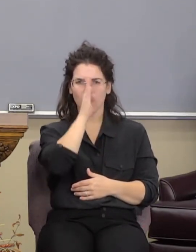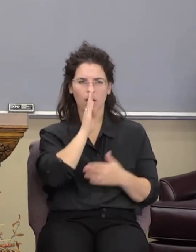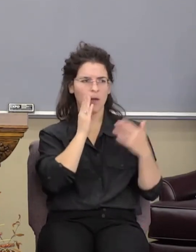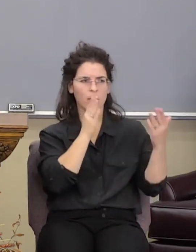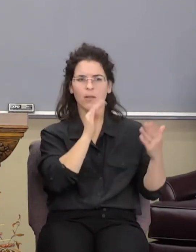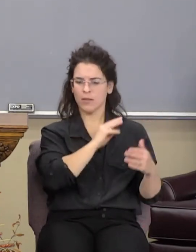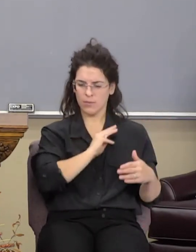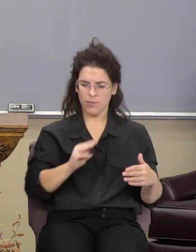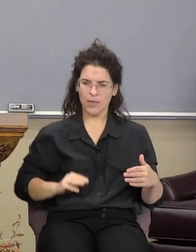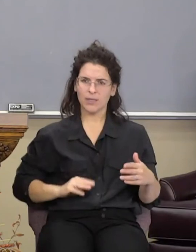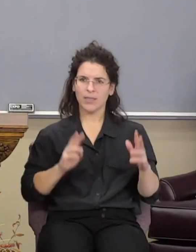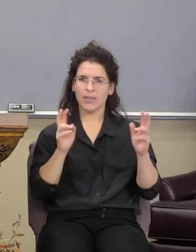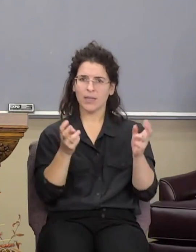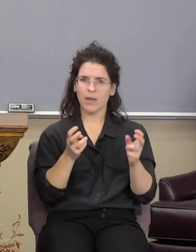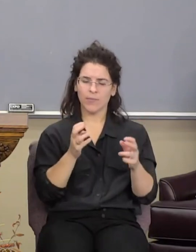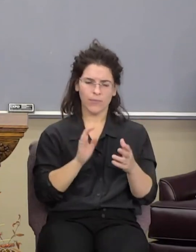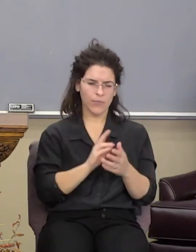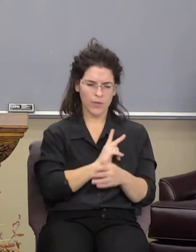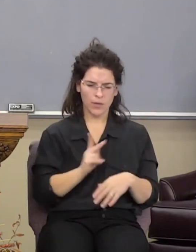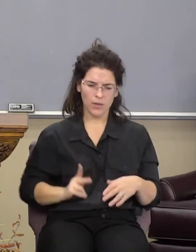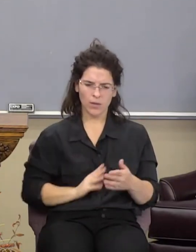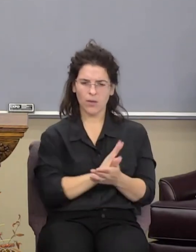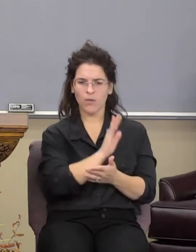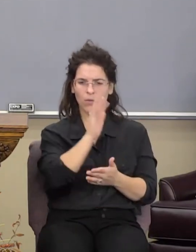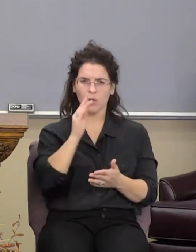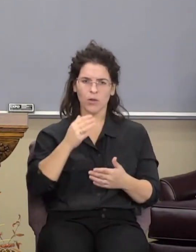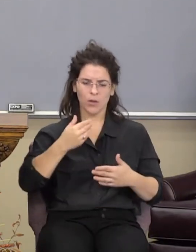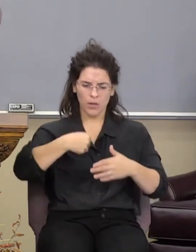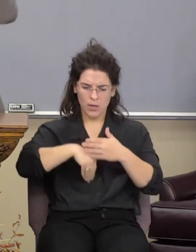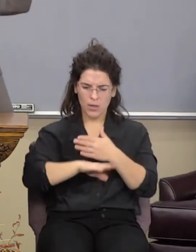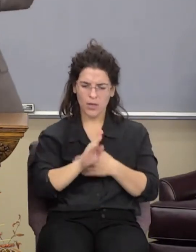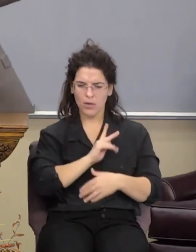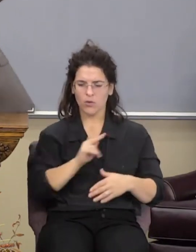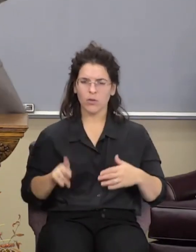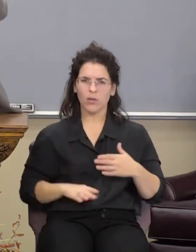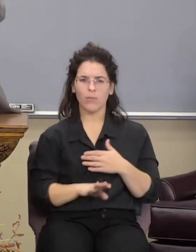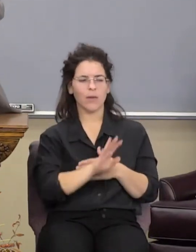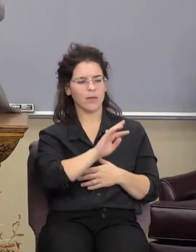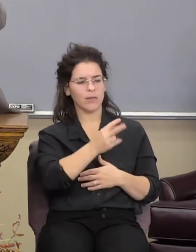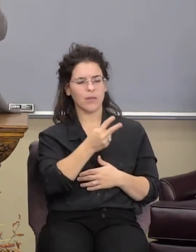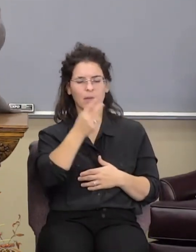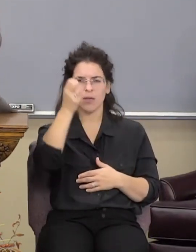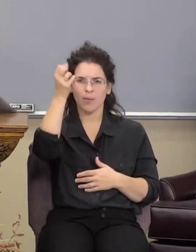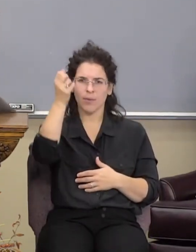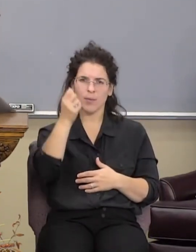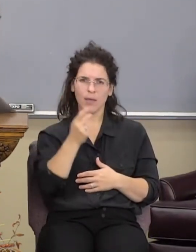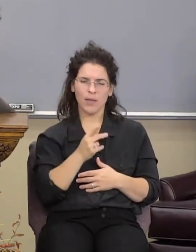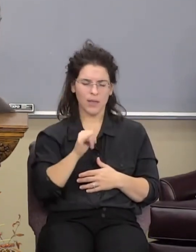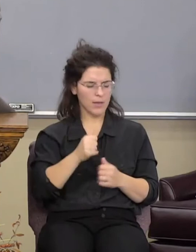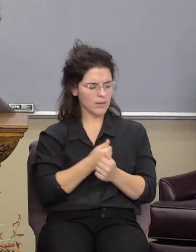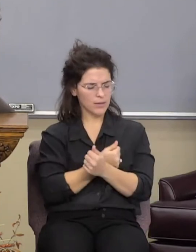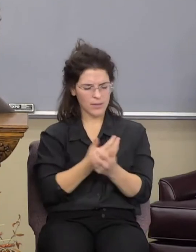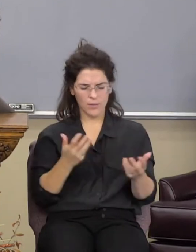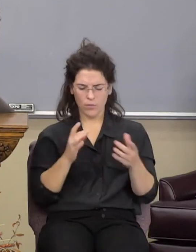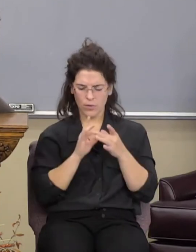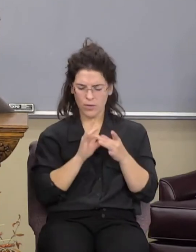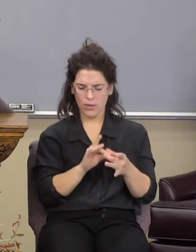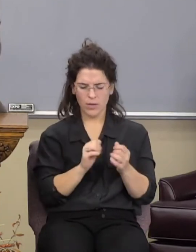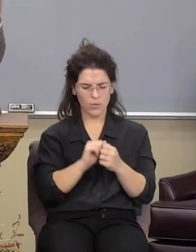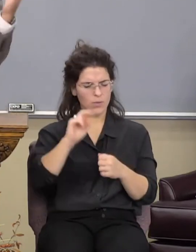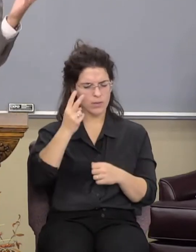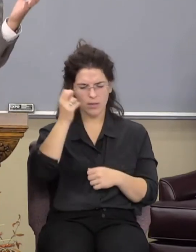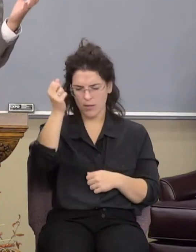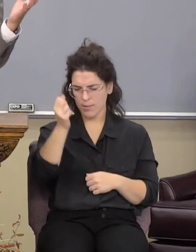messianic title. The King of Glory, he walks into the kingdom at his second coming, and that has everything to do with second coming